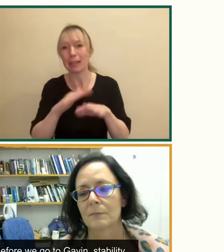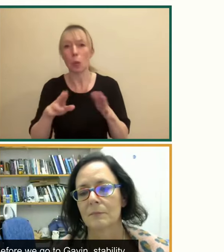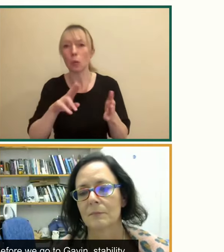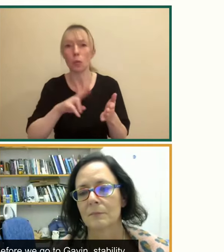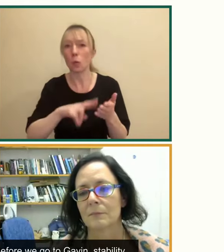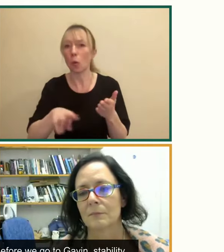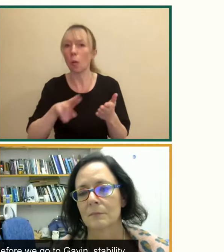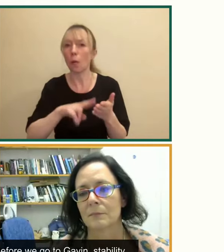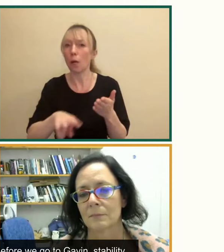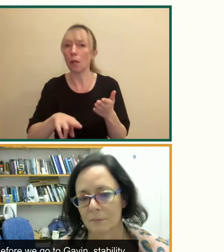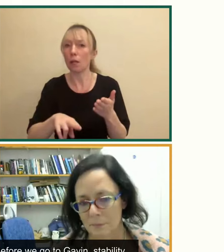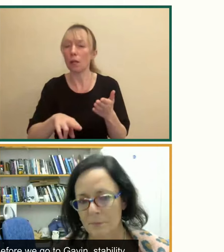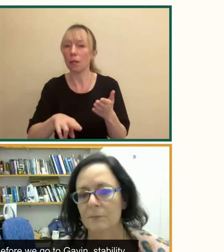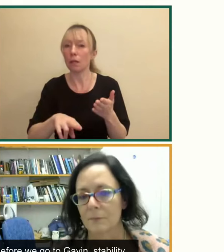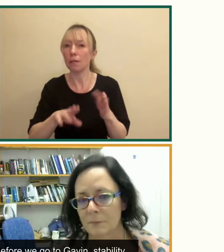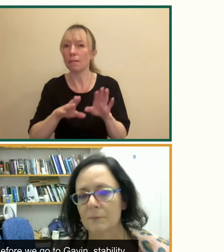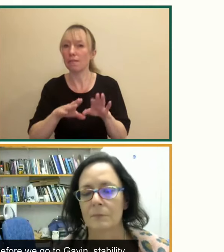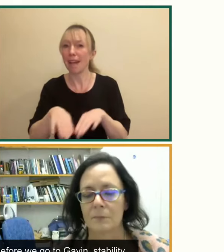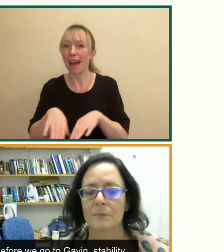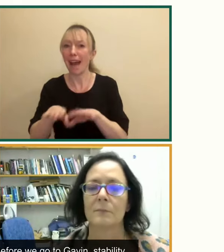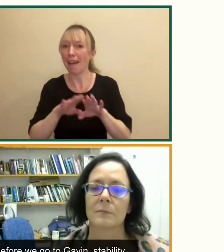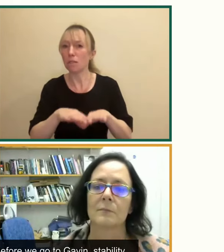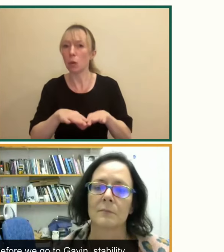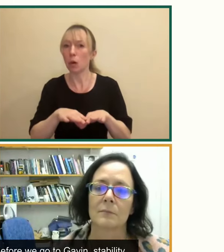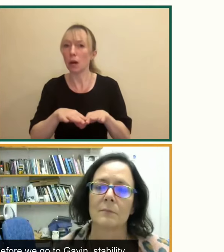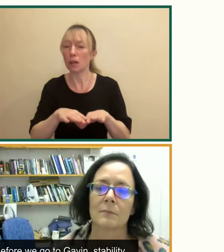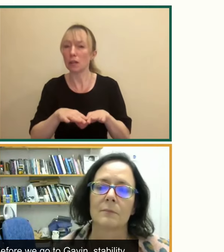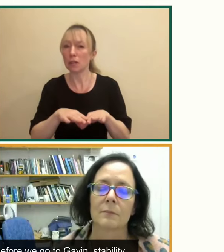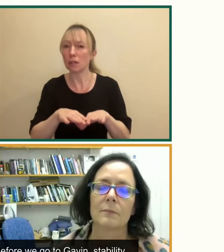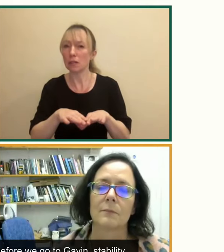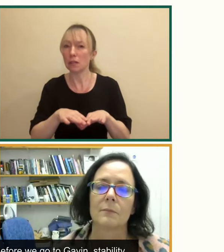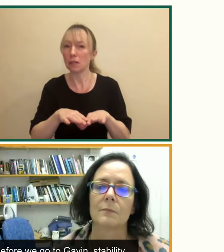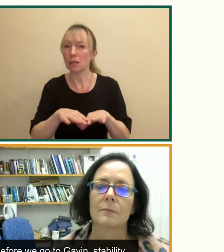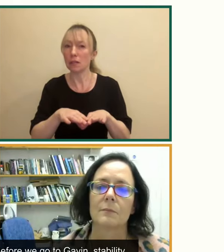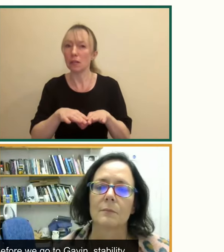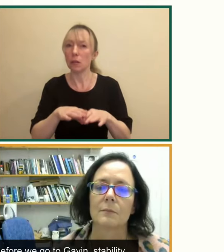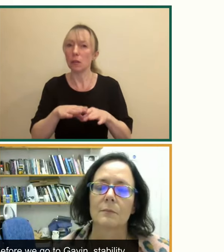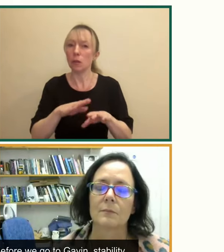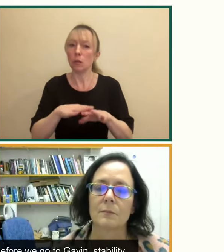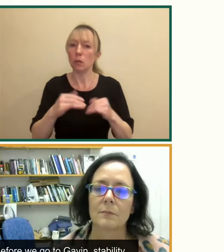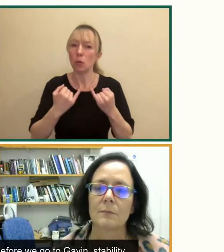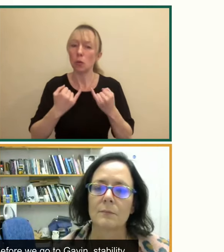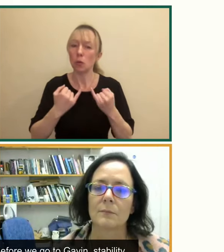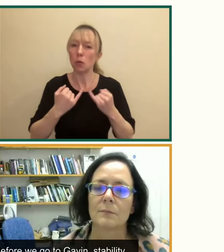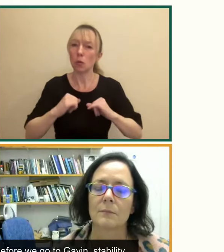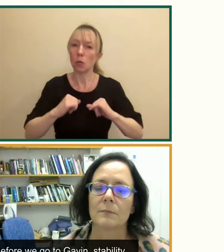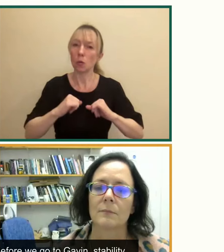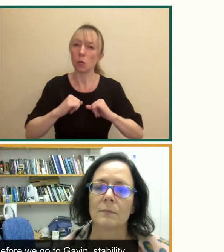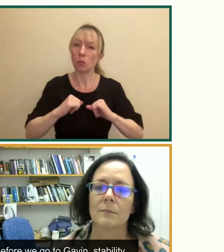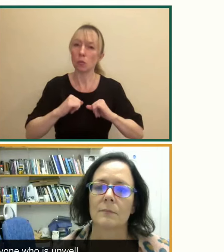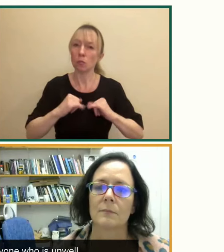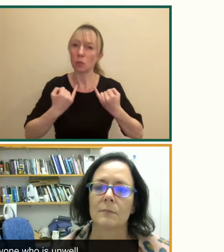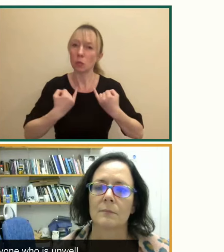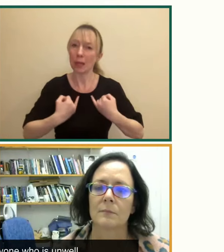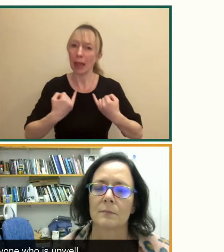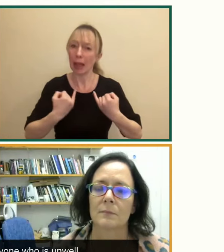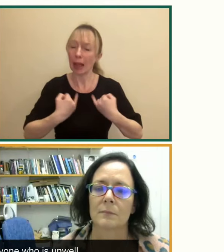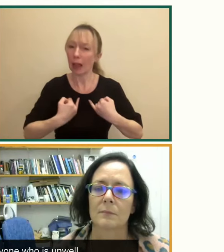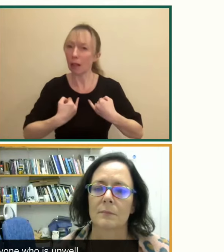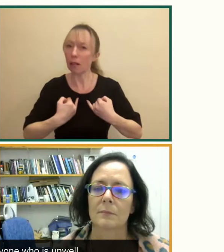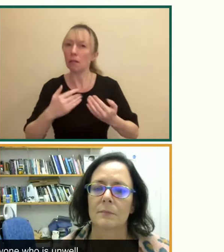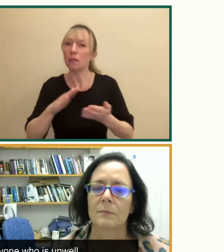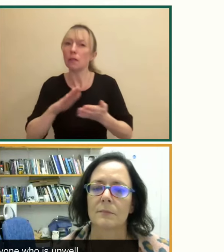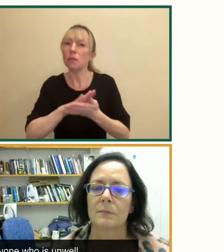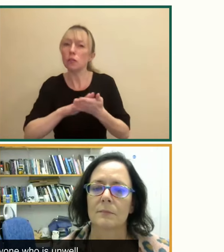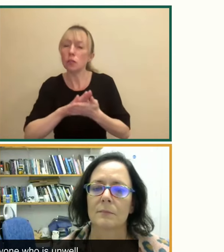for necessarily everyone in it who is unwell. Are you saying that